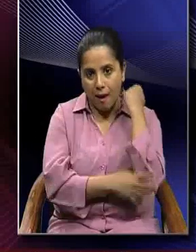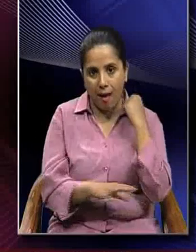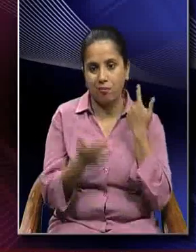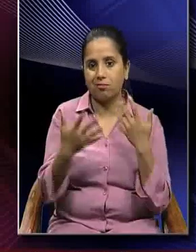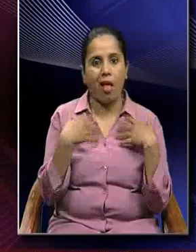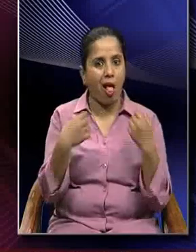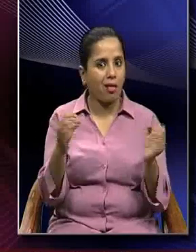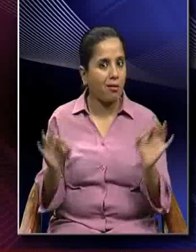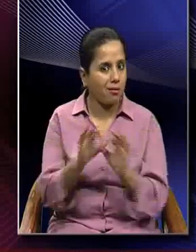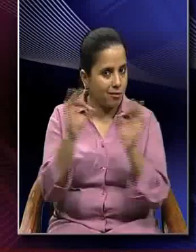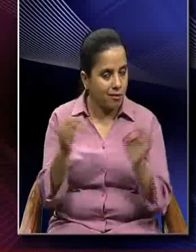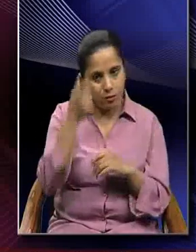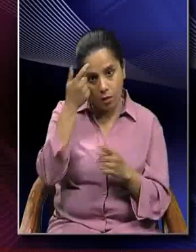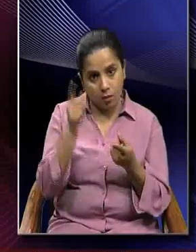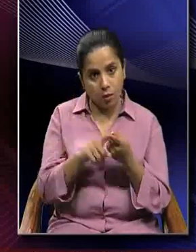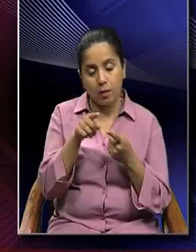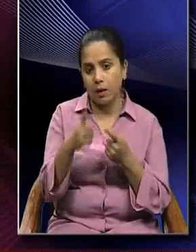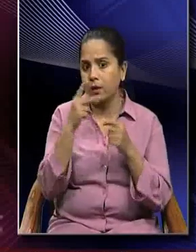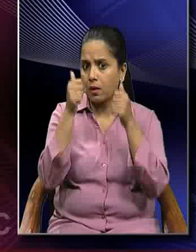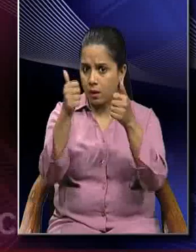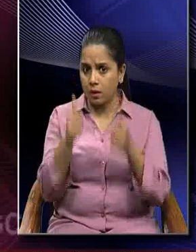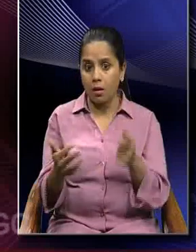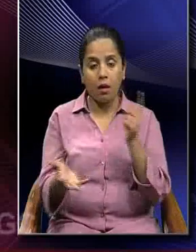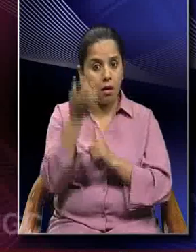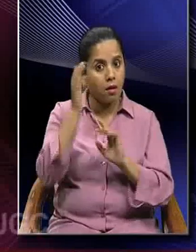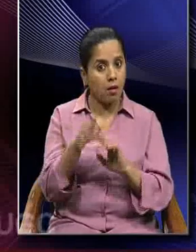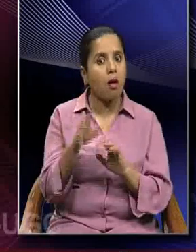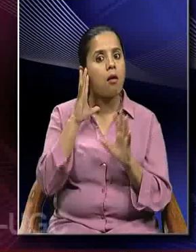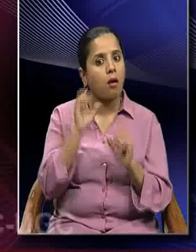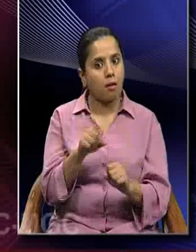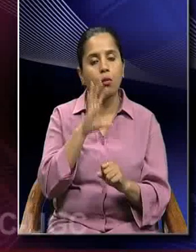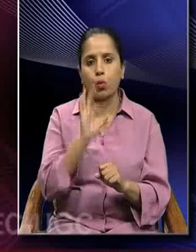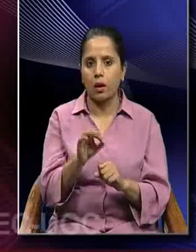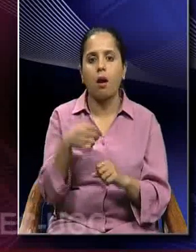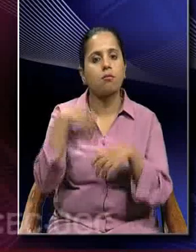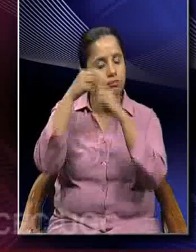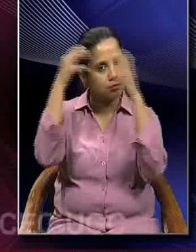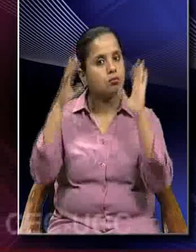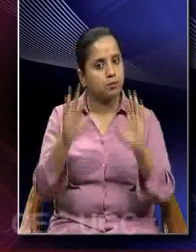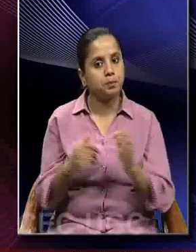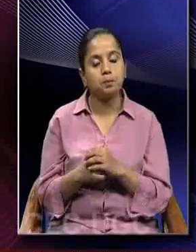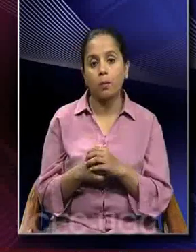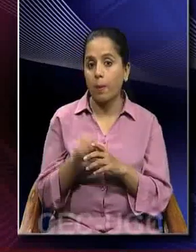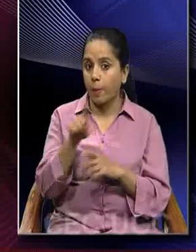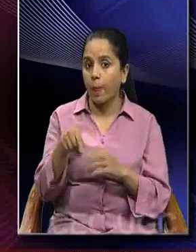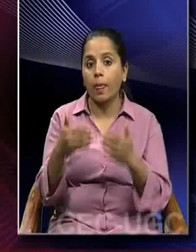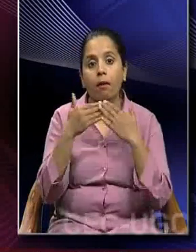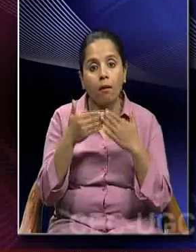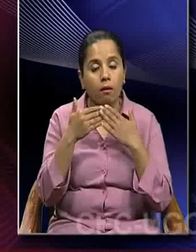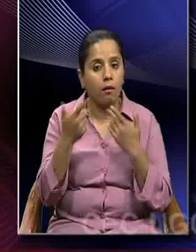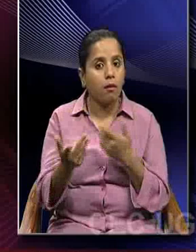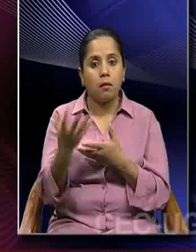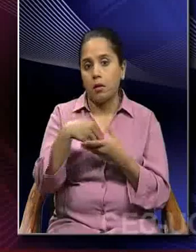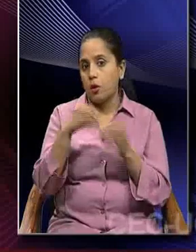support. So we see that results obtained confirm the hypothesis. Even though the study did not